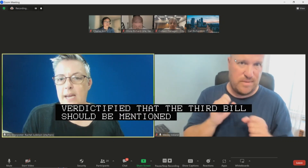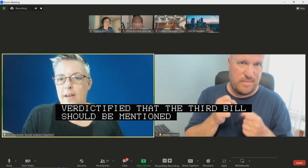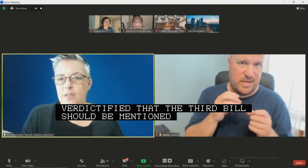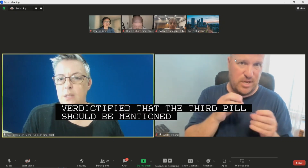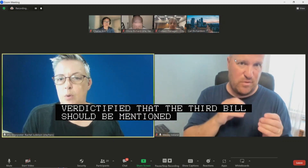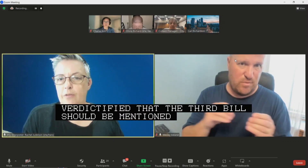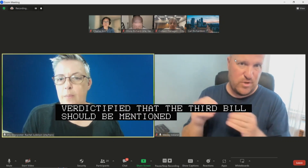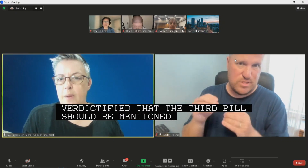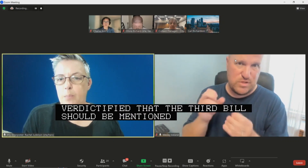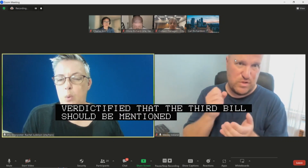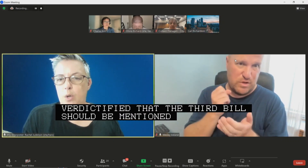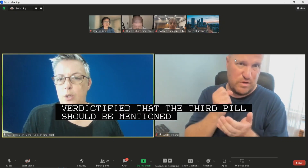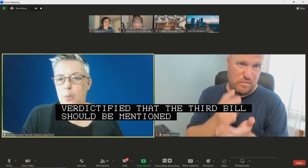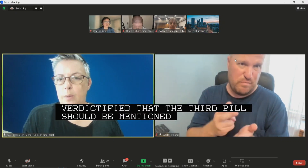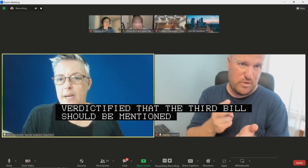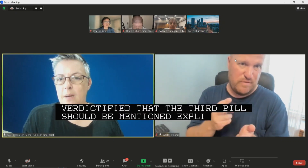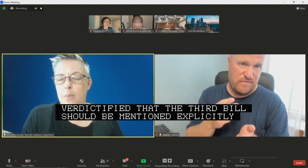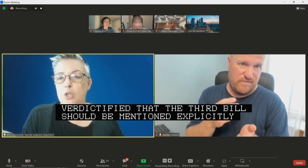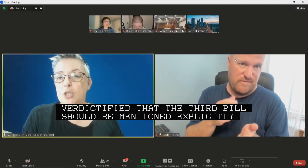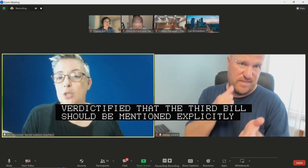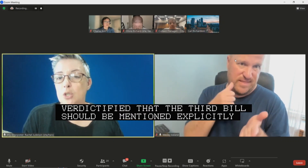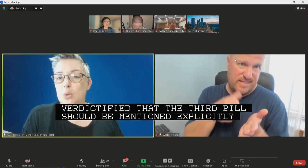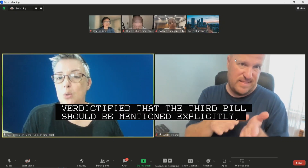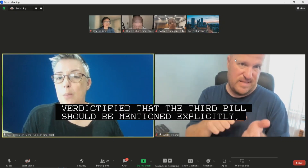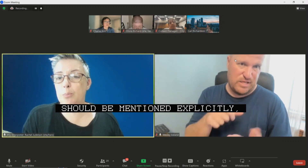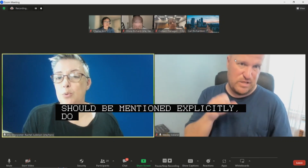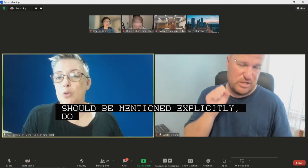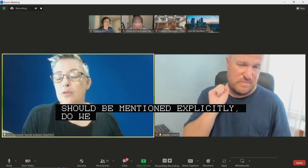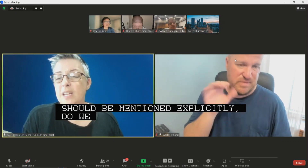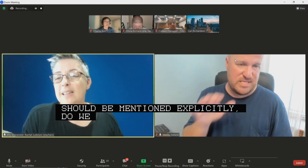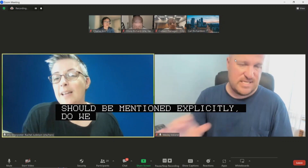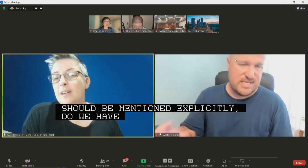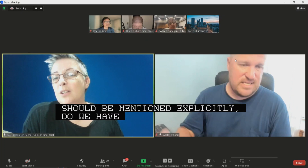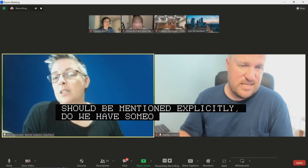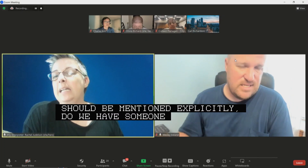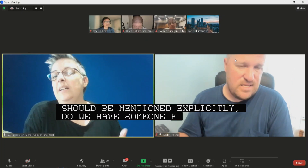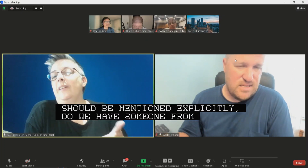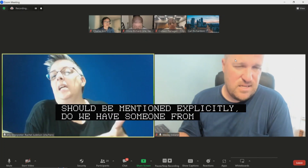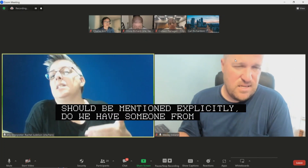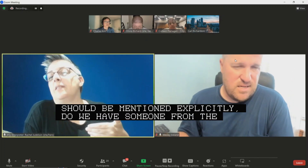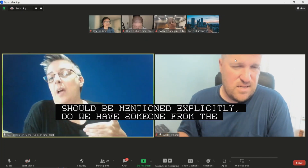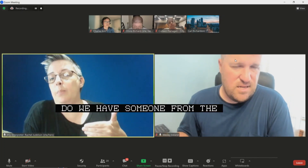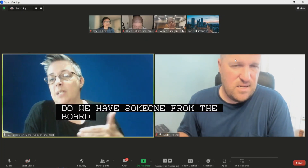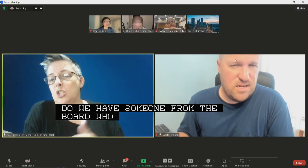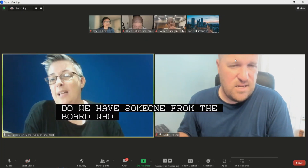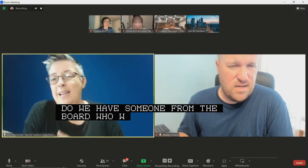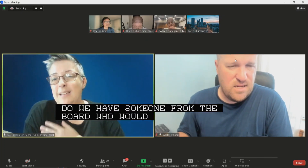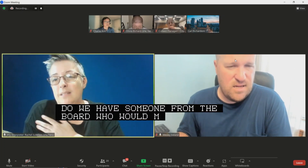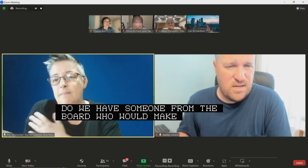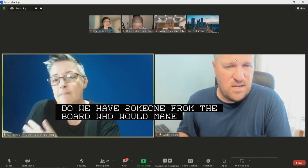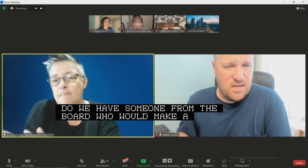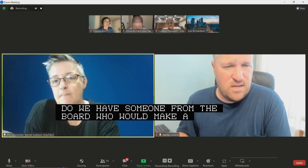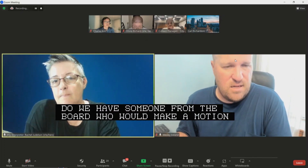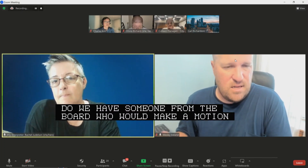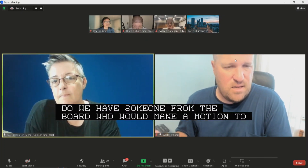do we have someone from the board who would make a motion to approve that letter in advance of that potential